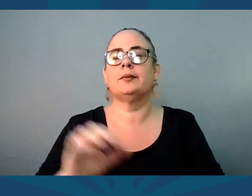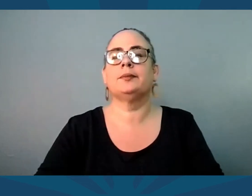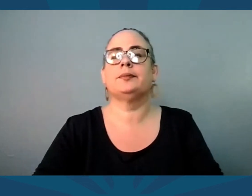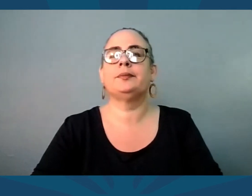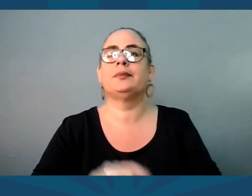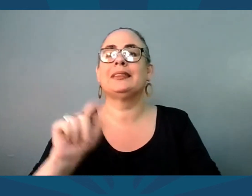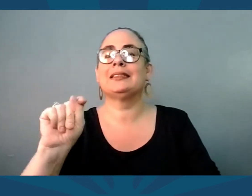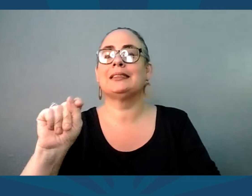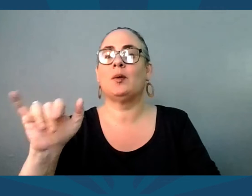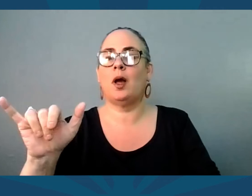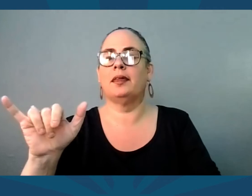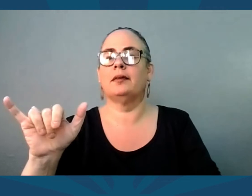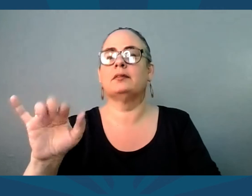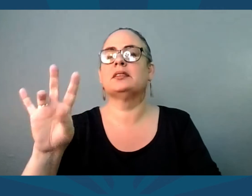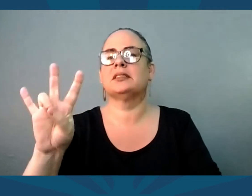928-402-8709,